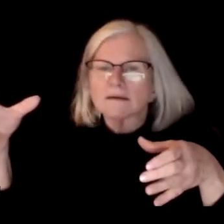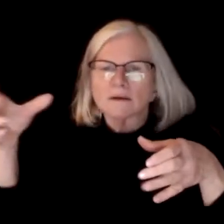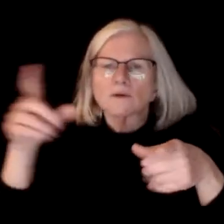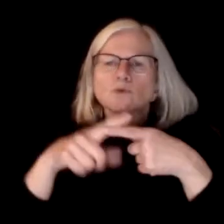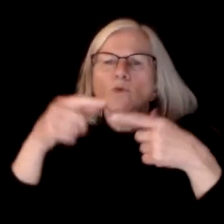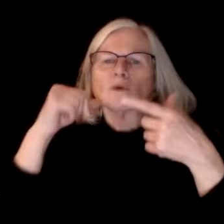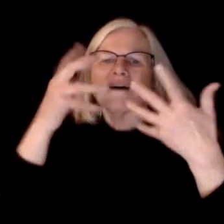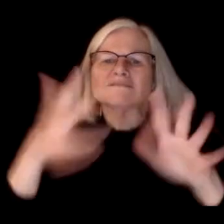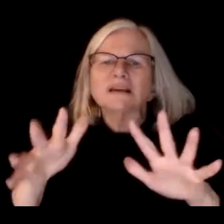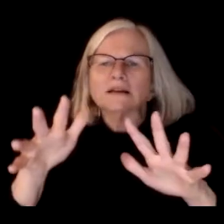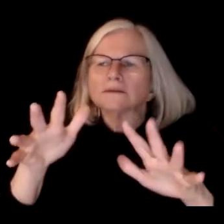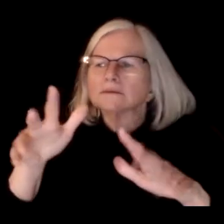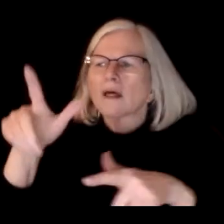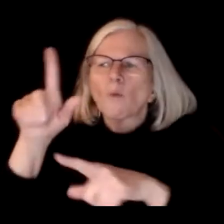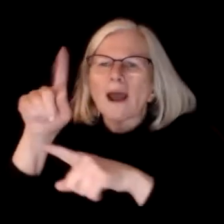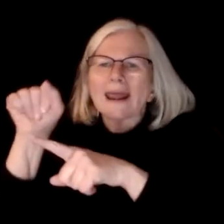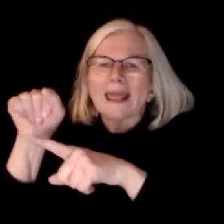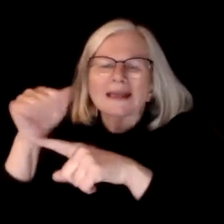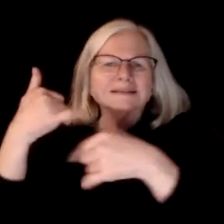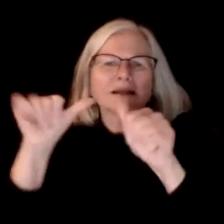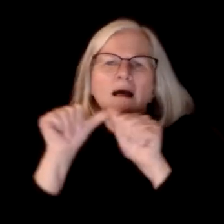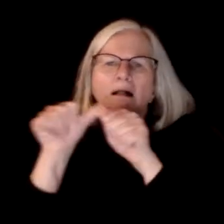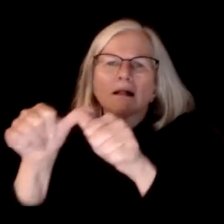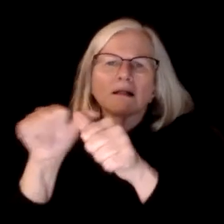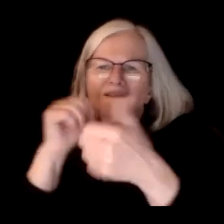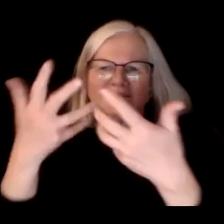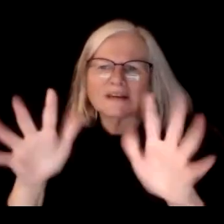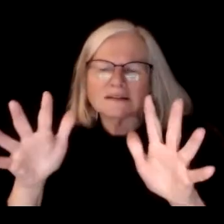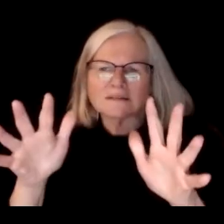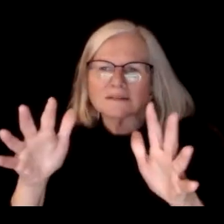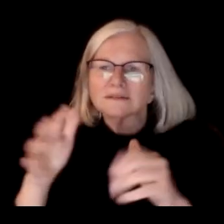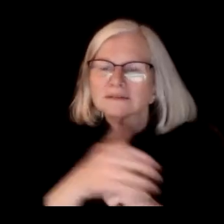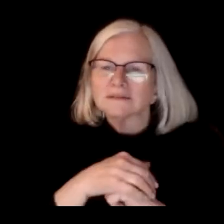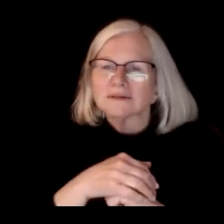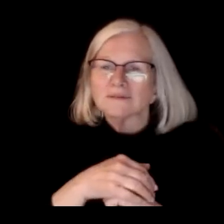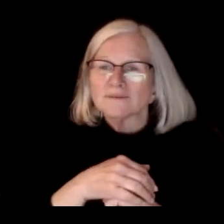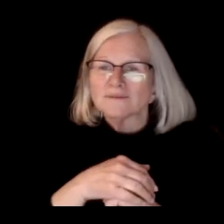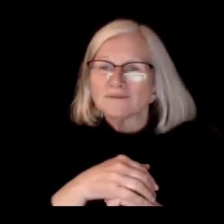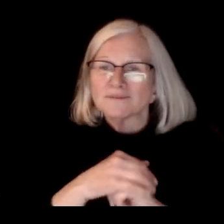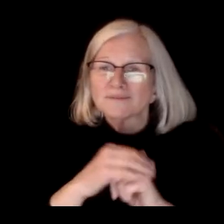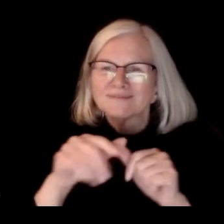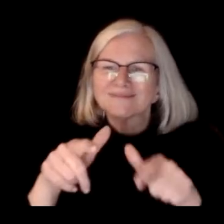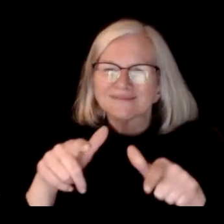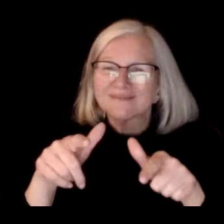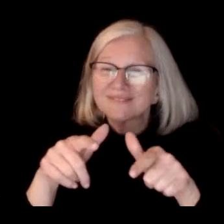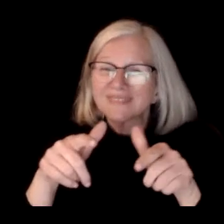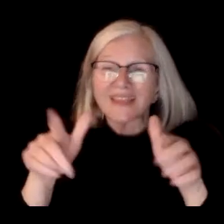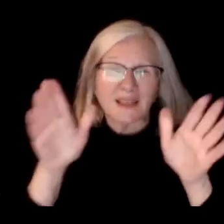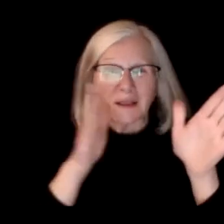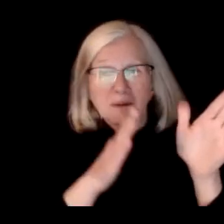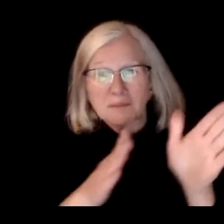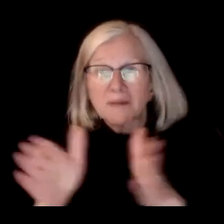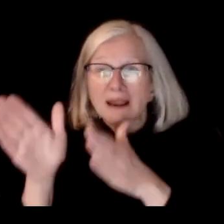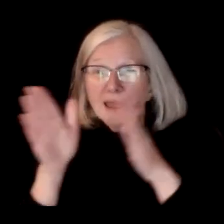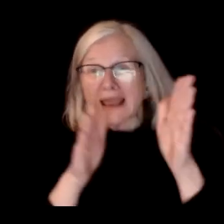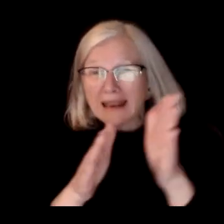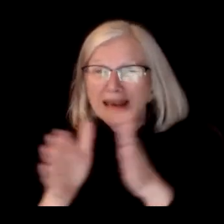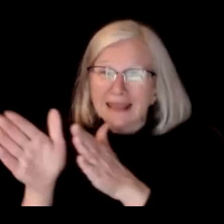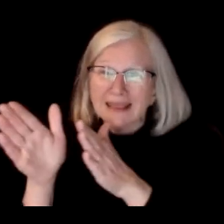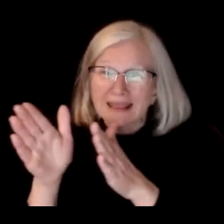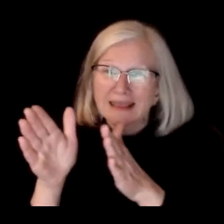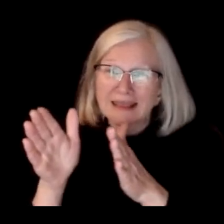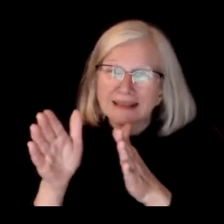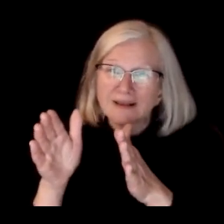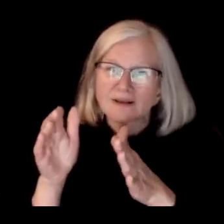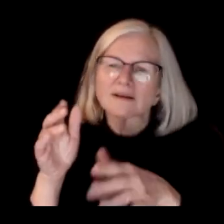tough problem, but can you say enhance your tracking system so that in the future, as we